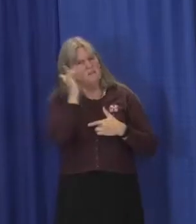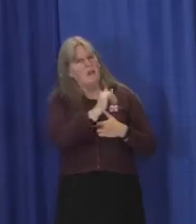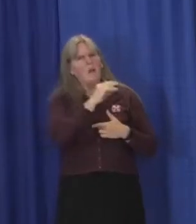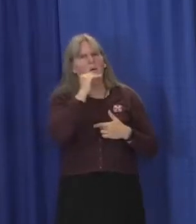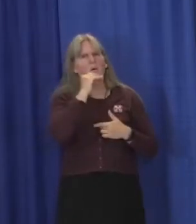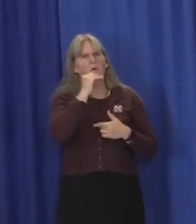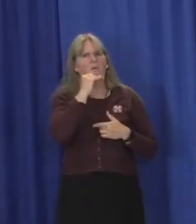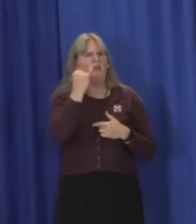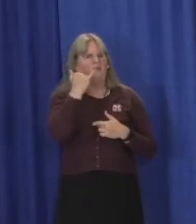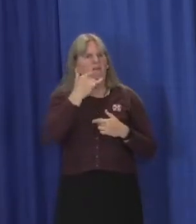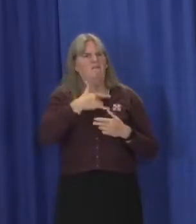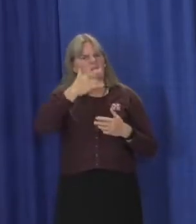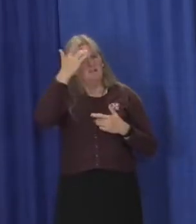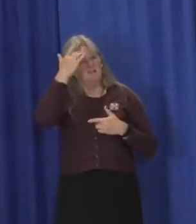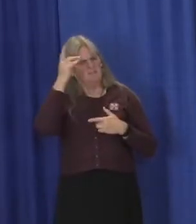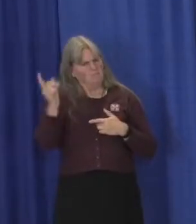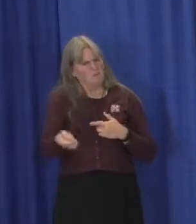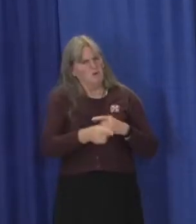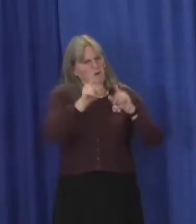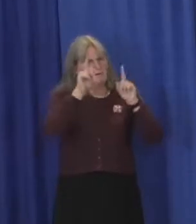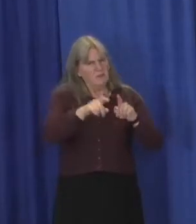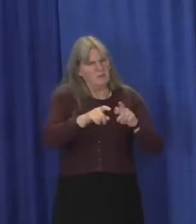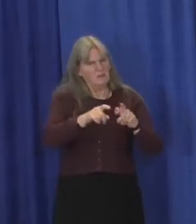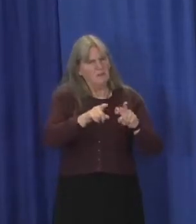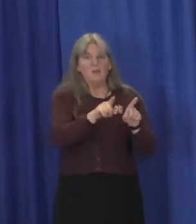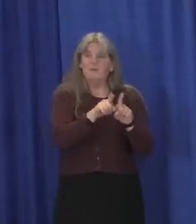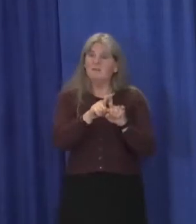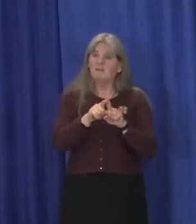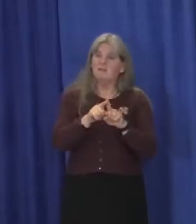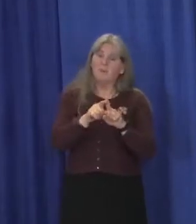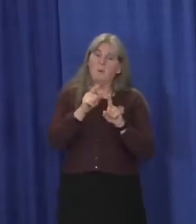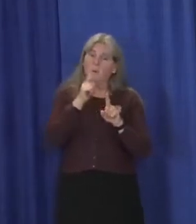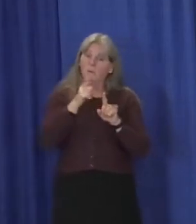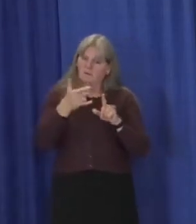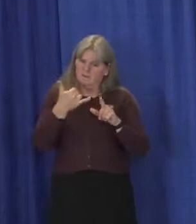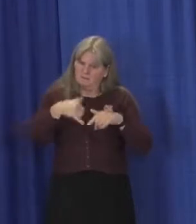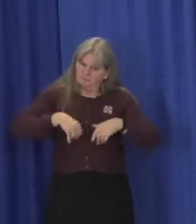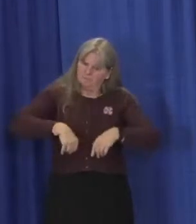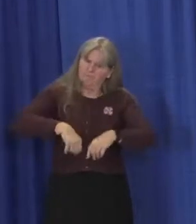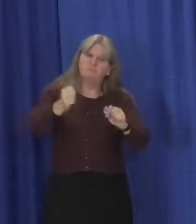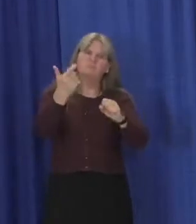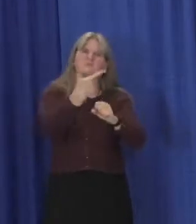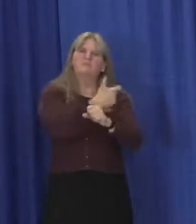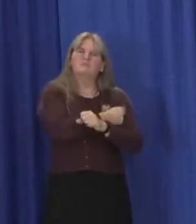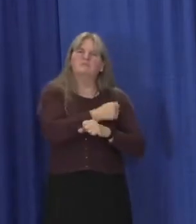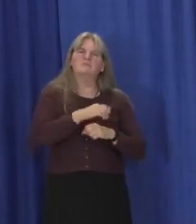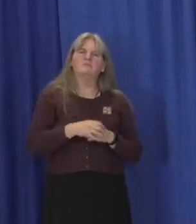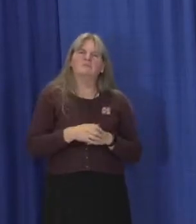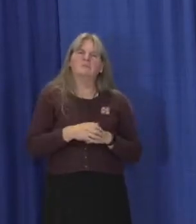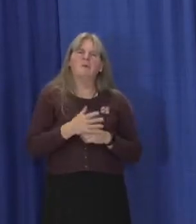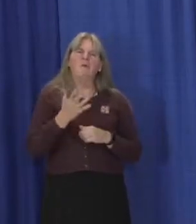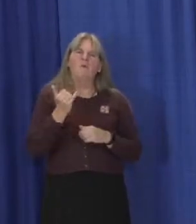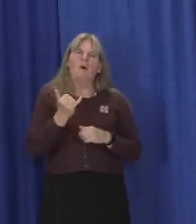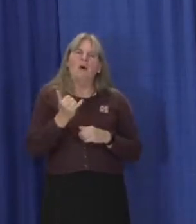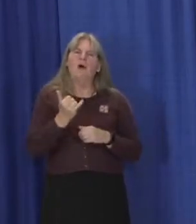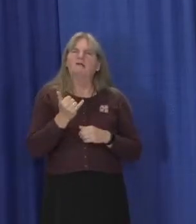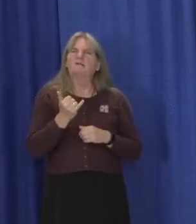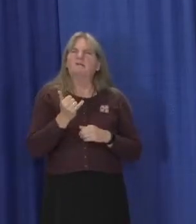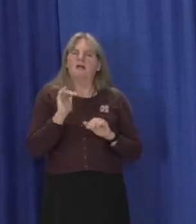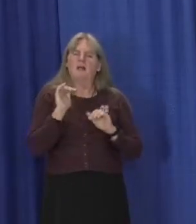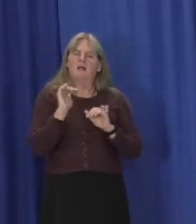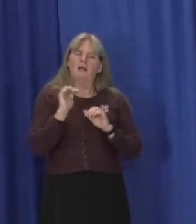course, how many more people step up and get vaccinated so that we don't have the vulnerable pockets of people who are not